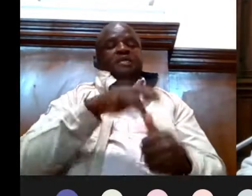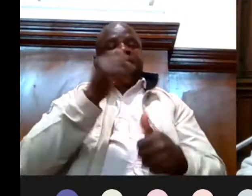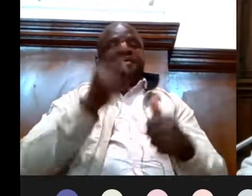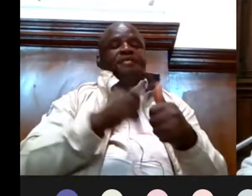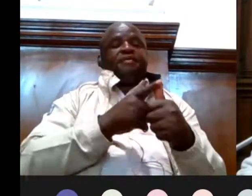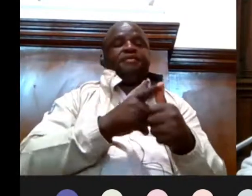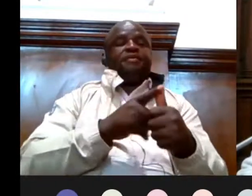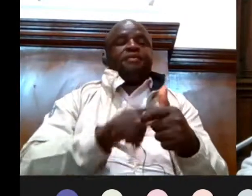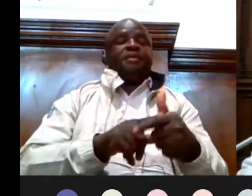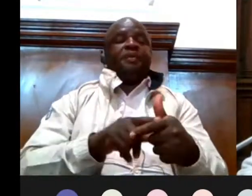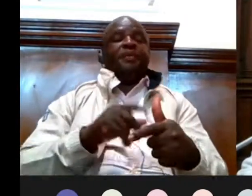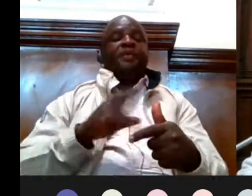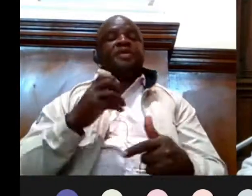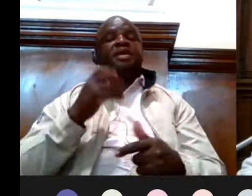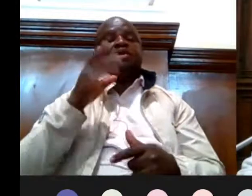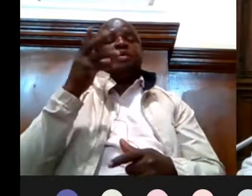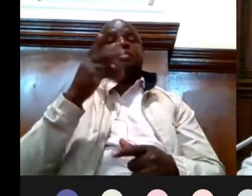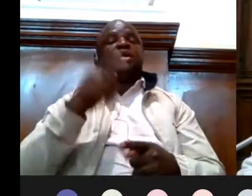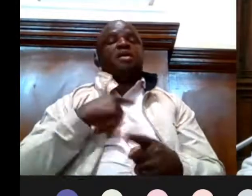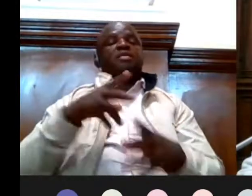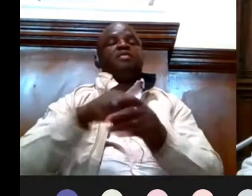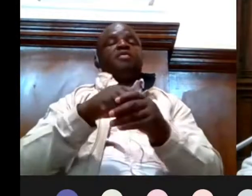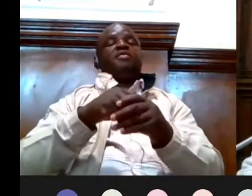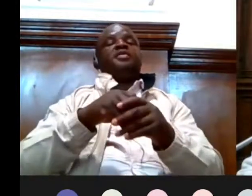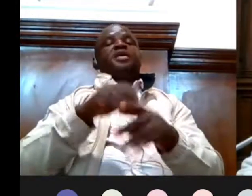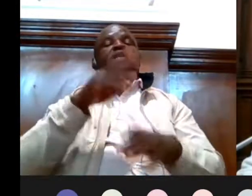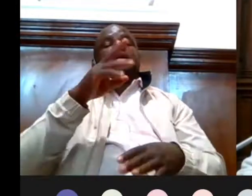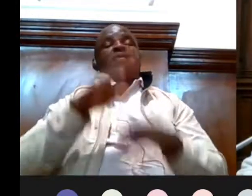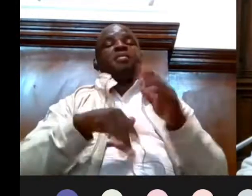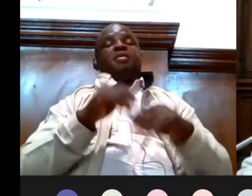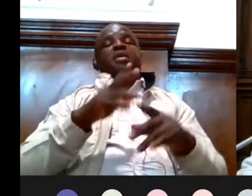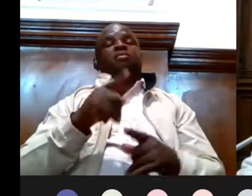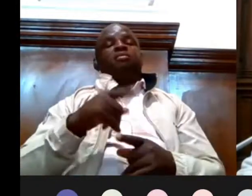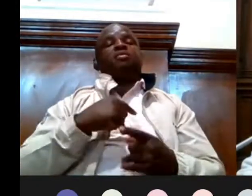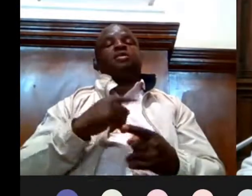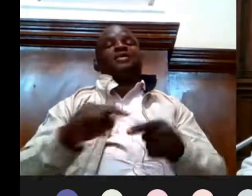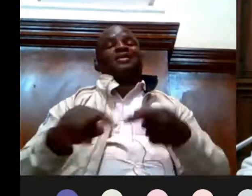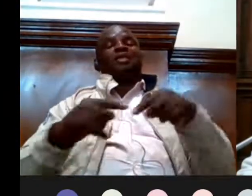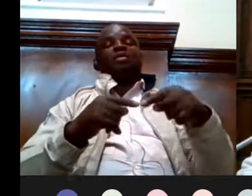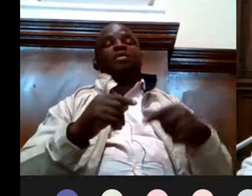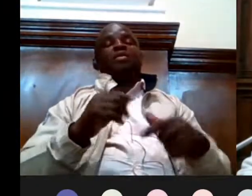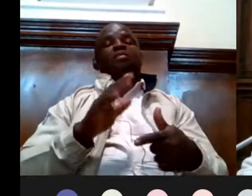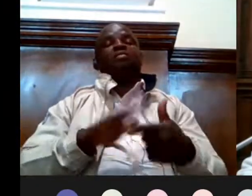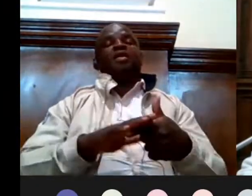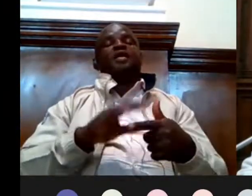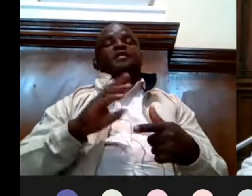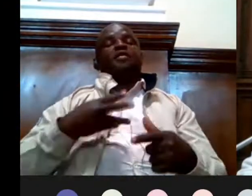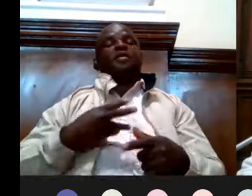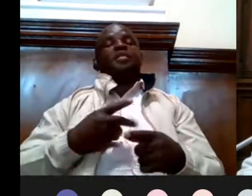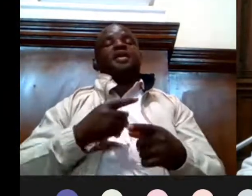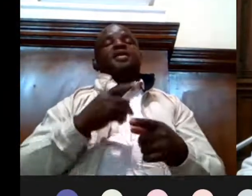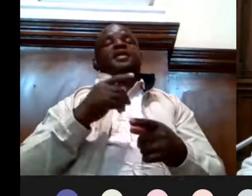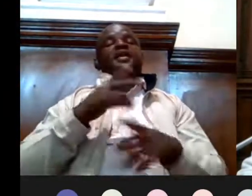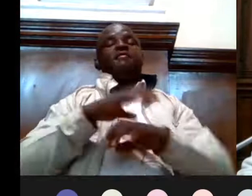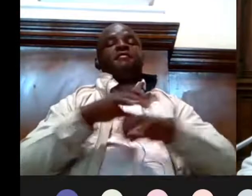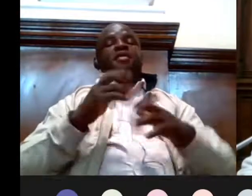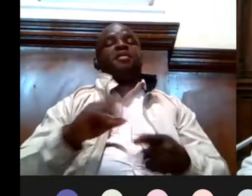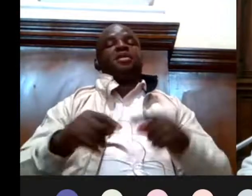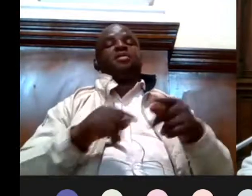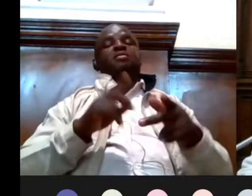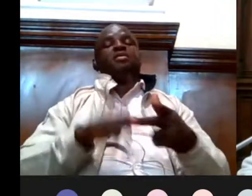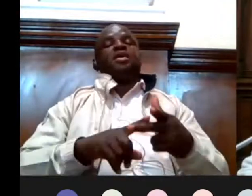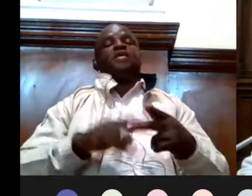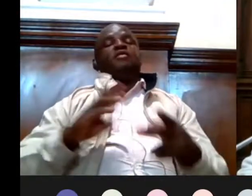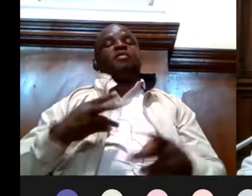follows: Free State Women in Construction Dialogue, Free State Female Farmer Dialogue, Free State Women